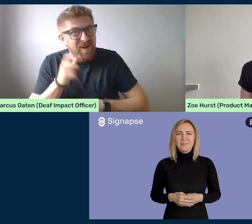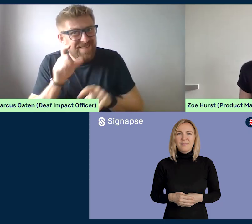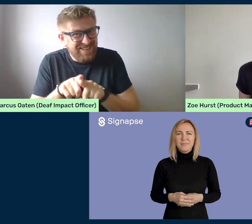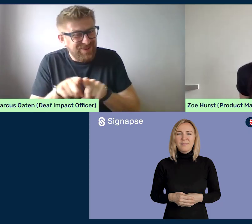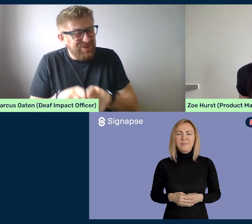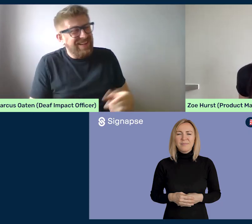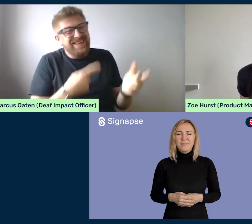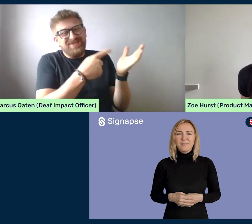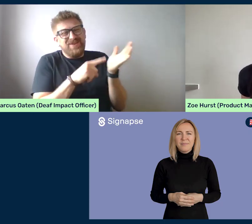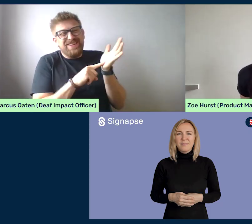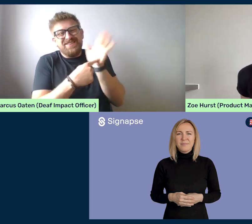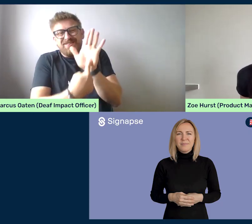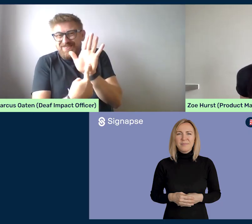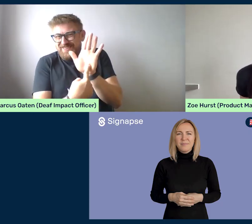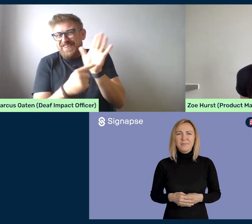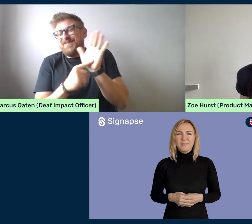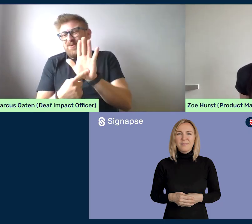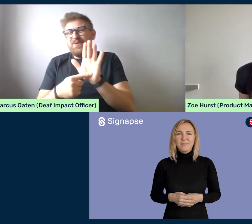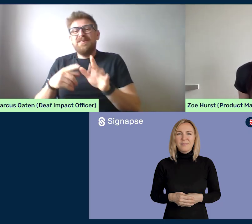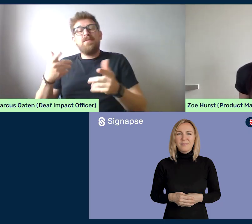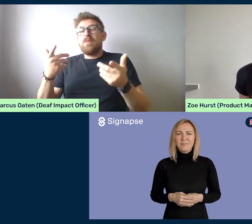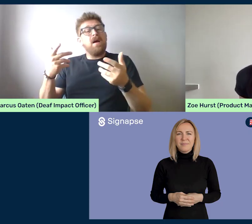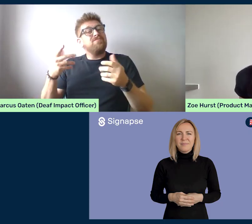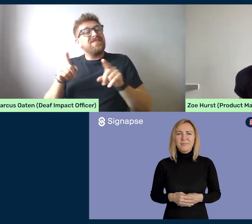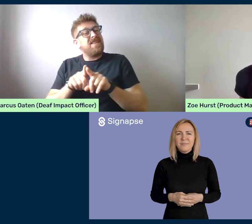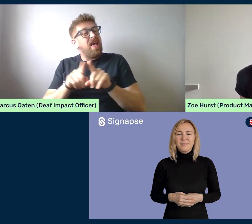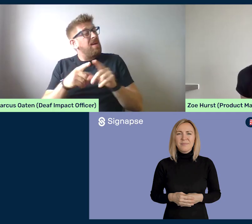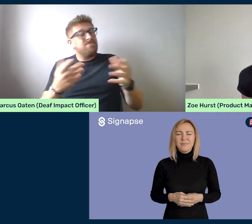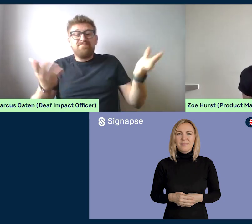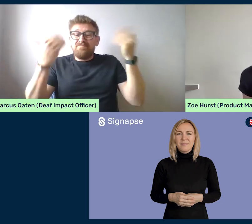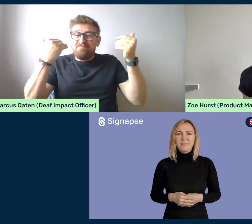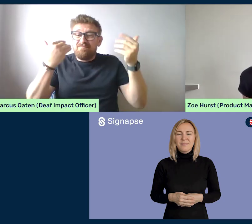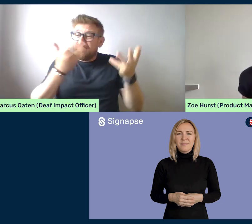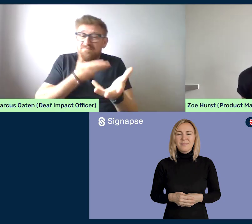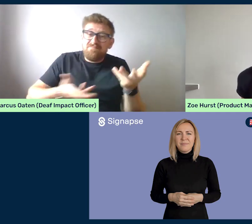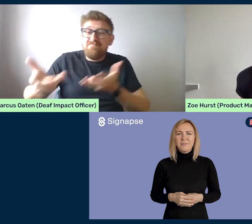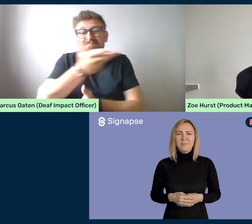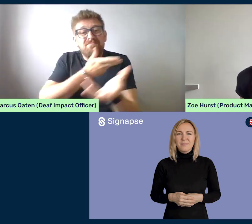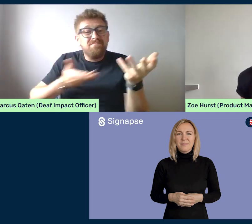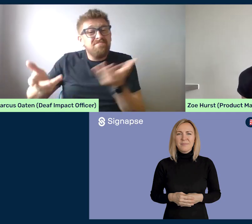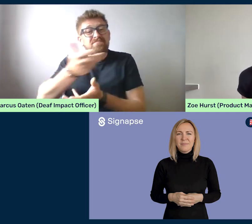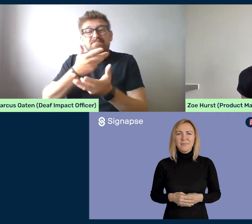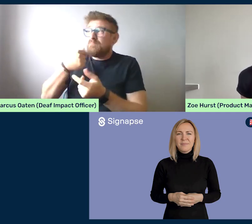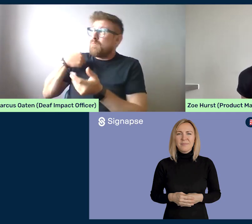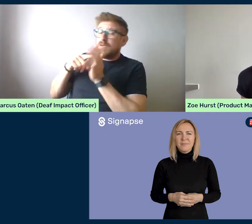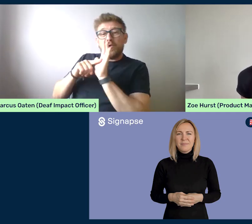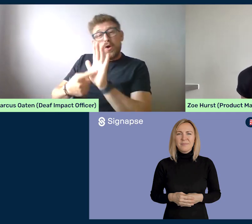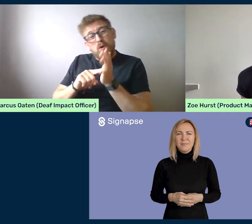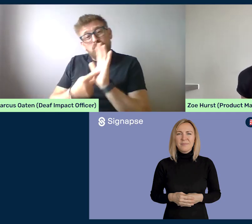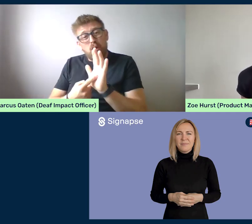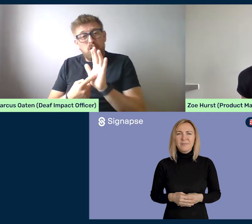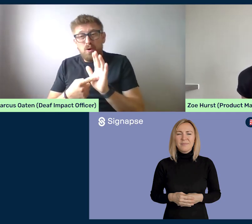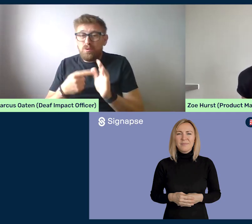show demonstrations on. I like tea and coffee too, so we will provide all of that. And basically, we just have an